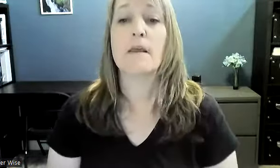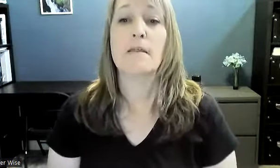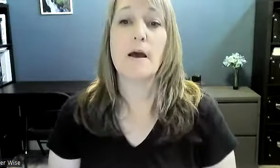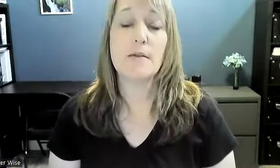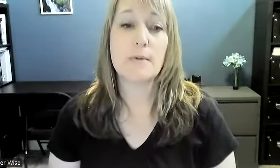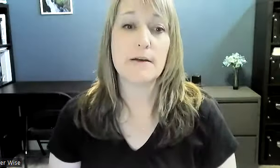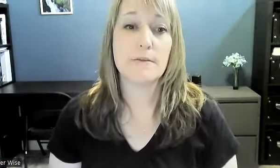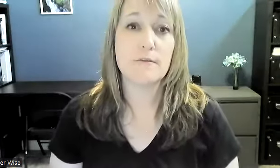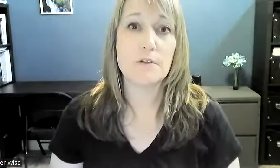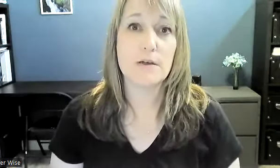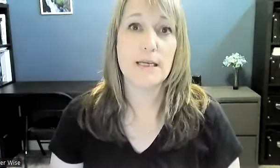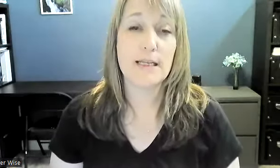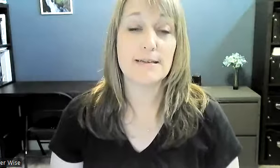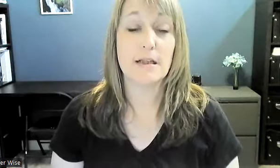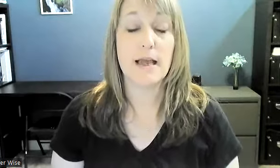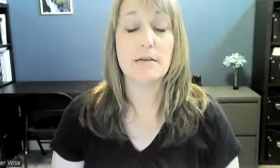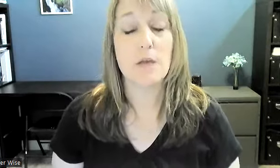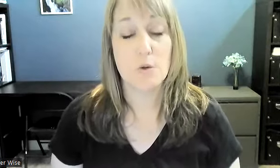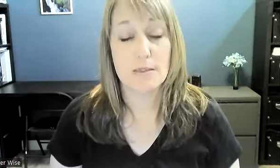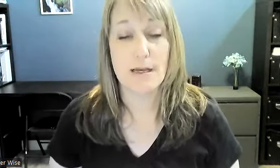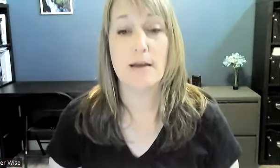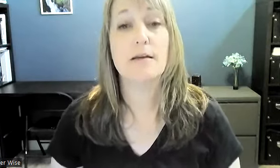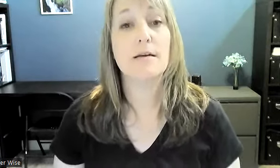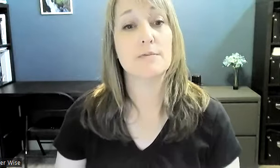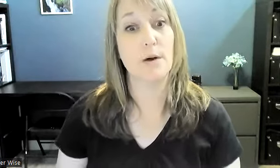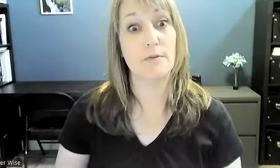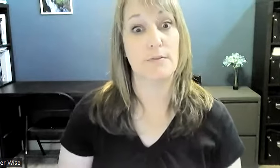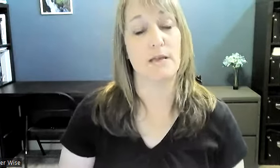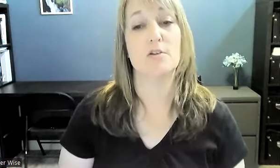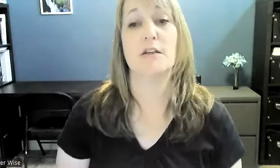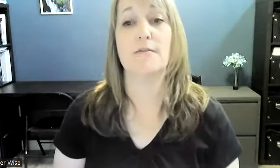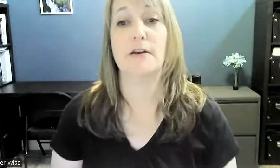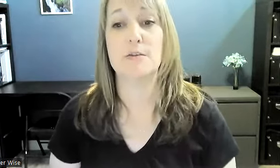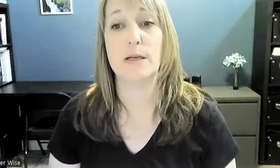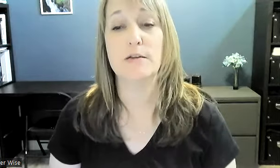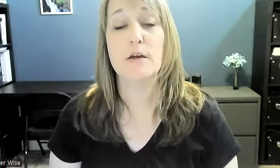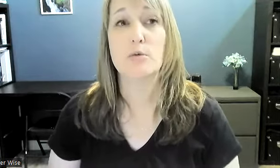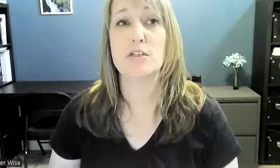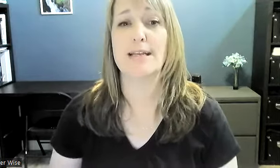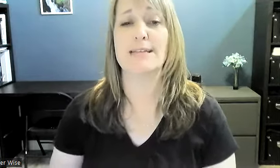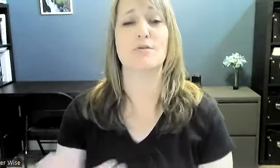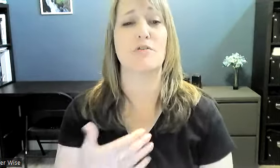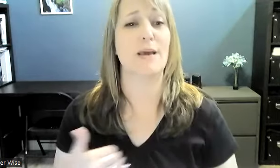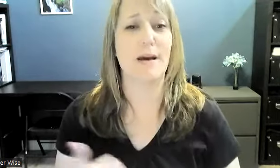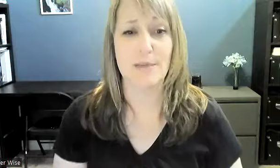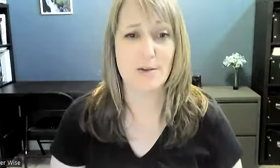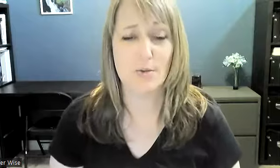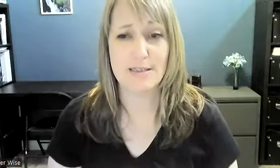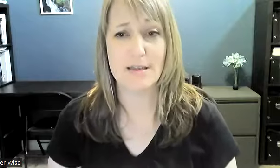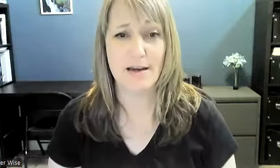The other way of doing it is a loan sign. It's borrowed from English and finger spelled, which then has sort of become its own sign.